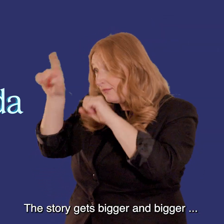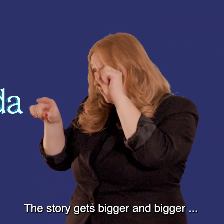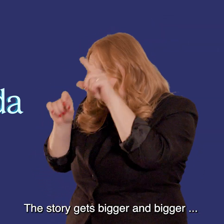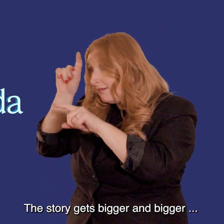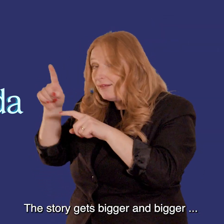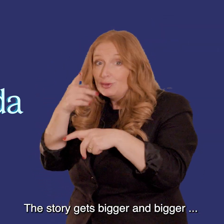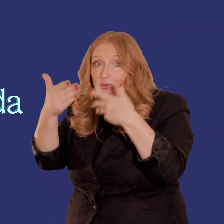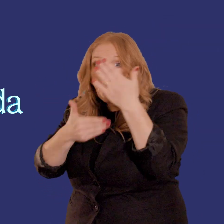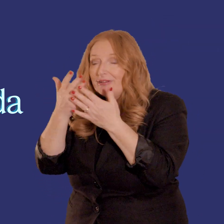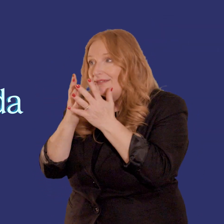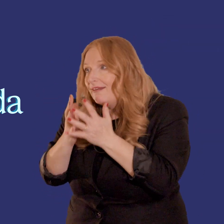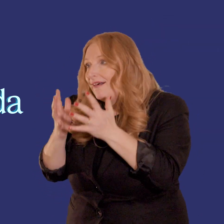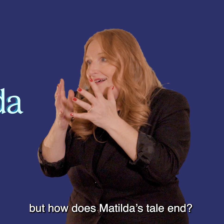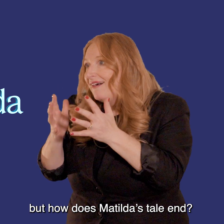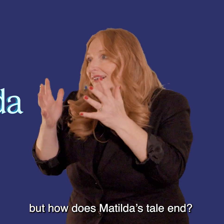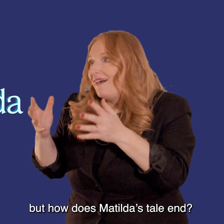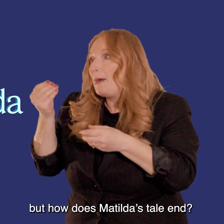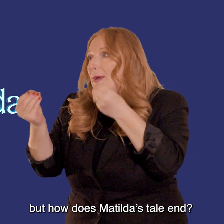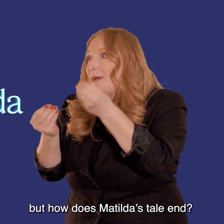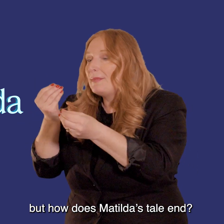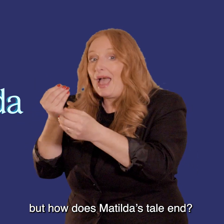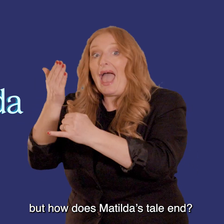bigger. But how does Matilda's